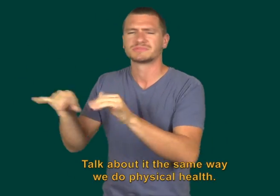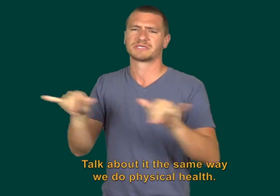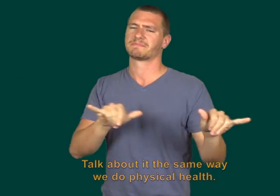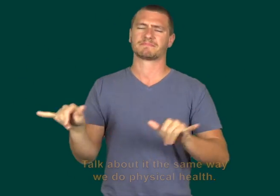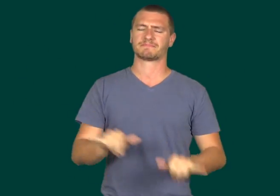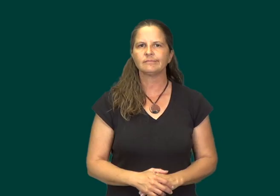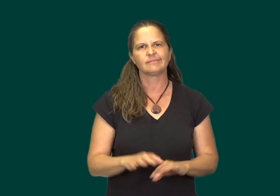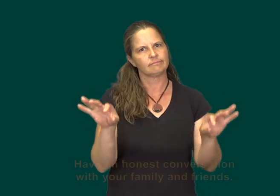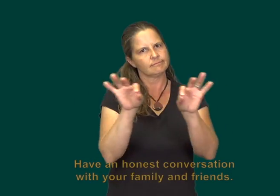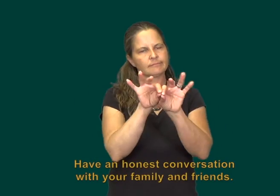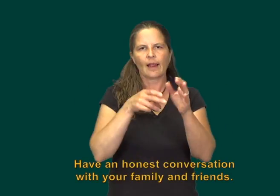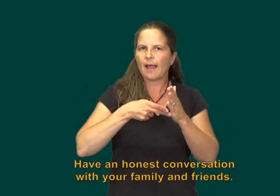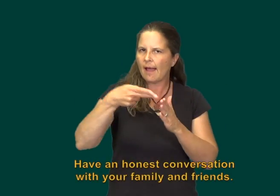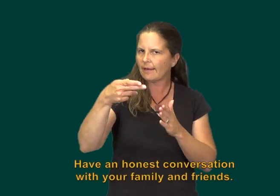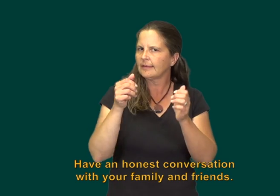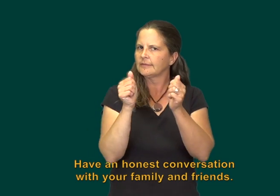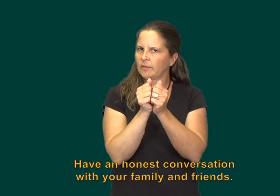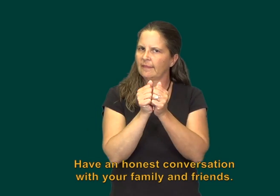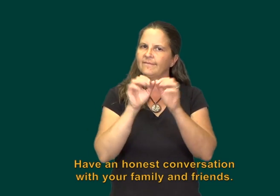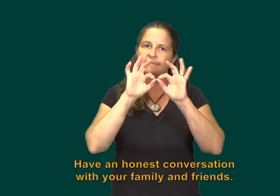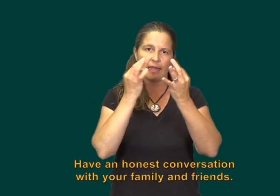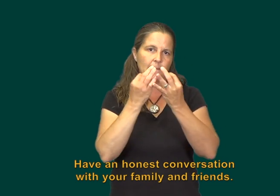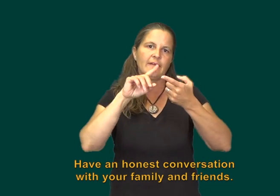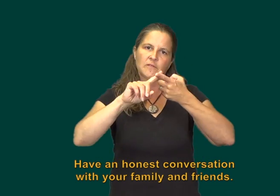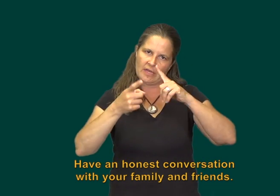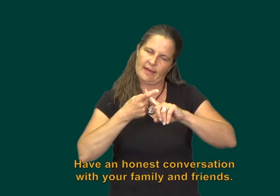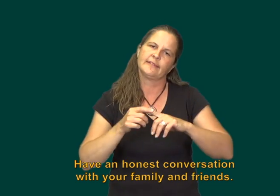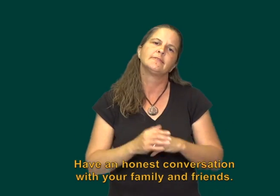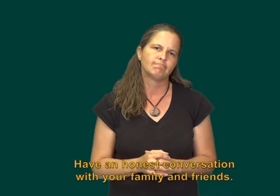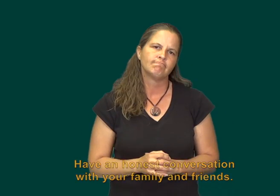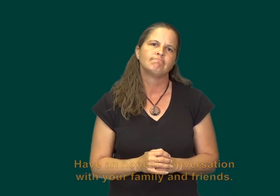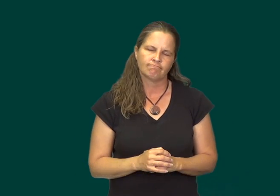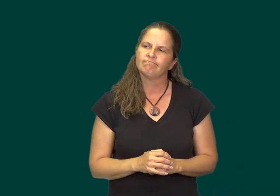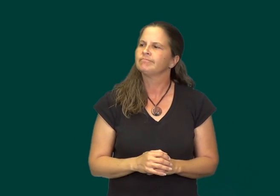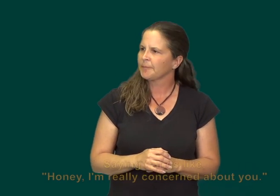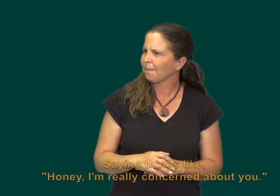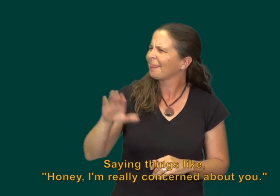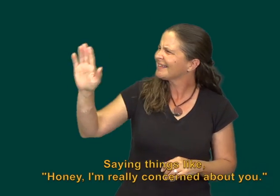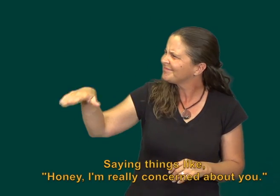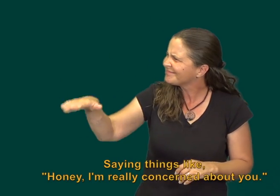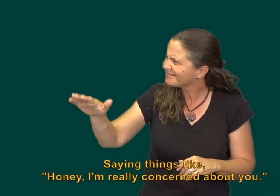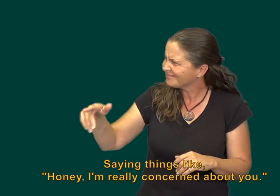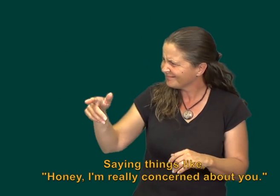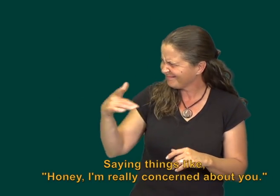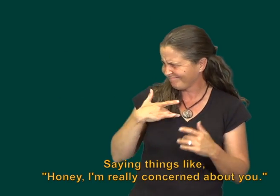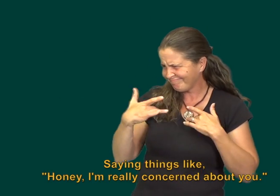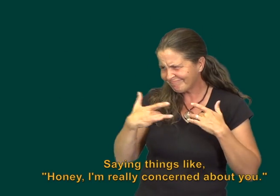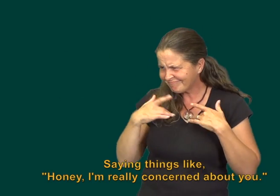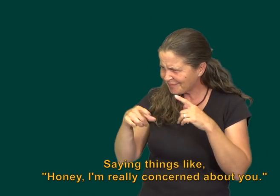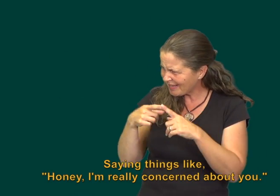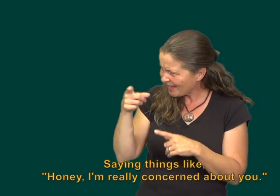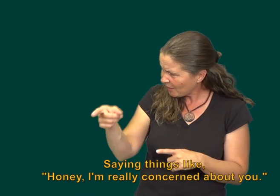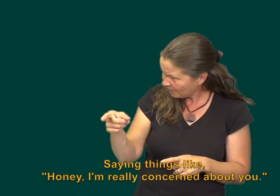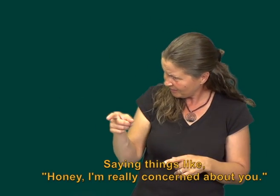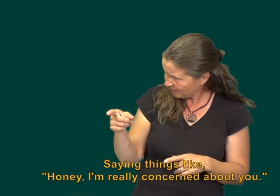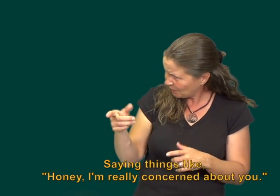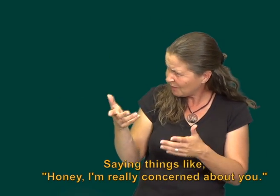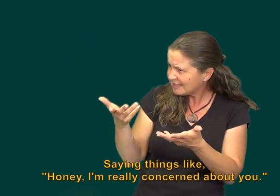health. Have an honest conversation with your family and friends, saying things like, honey, I'm really concerned about